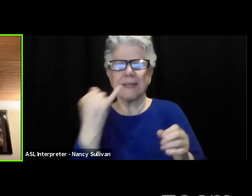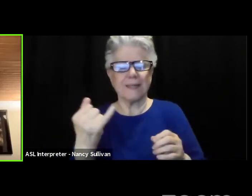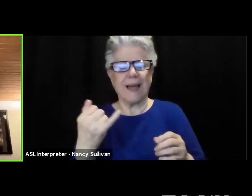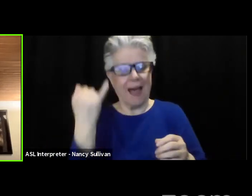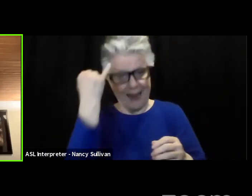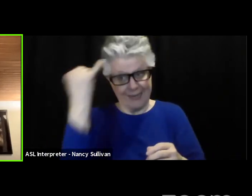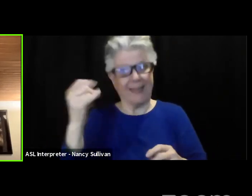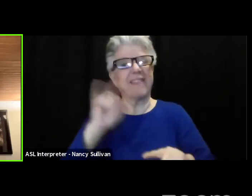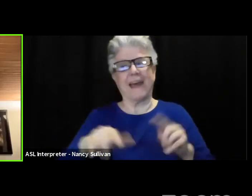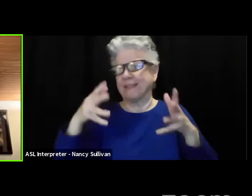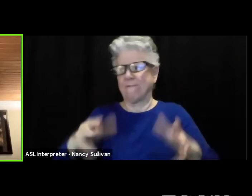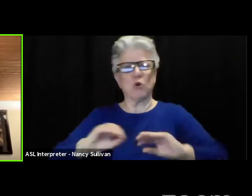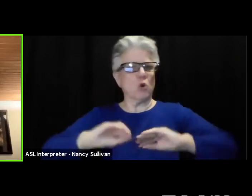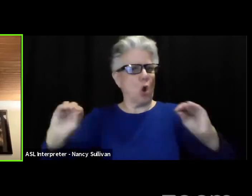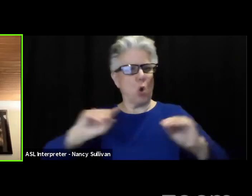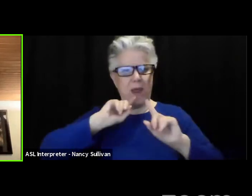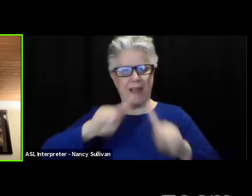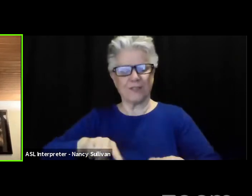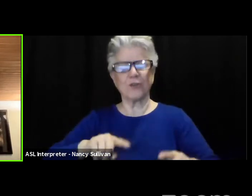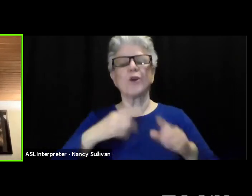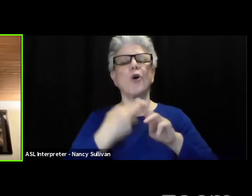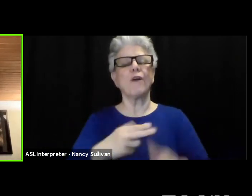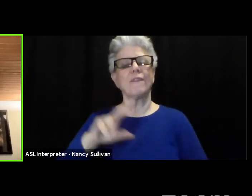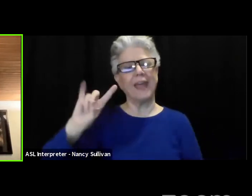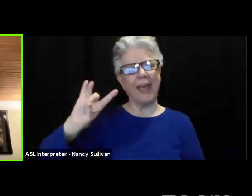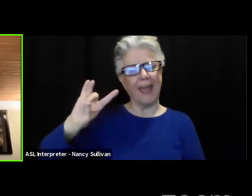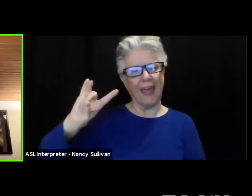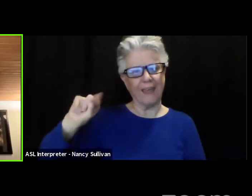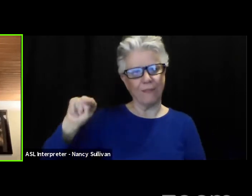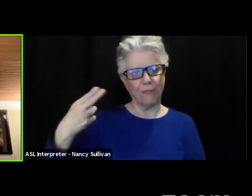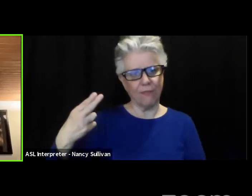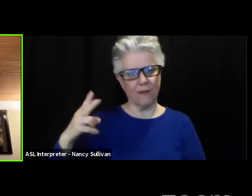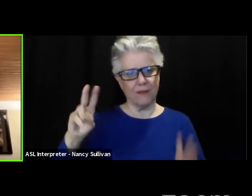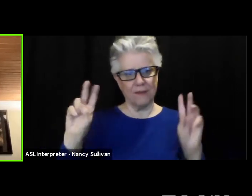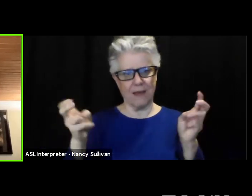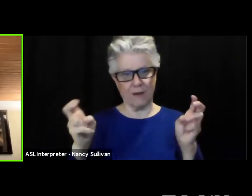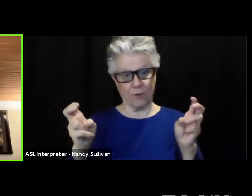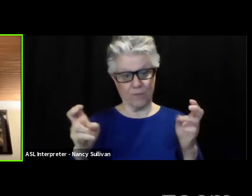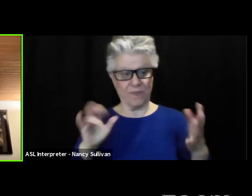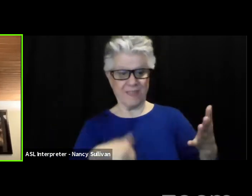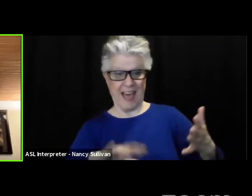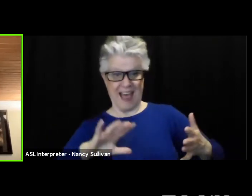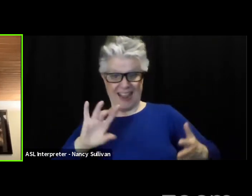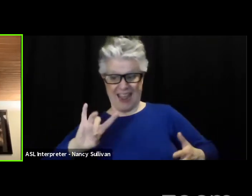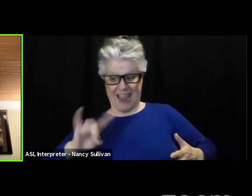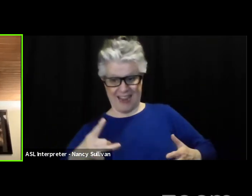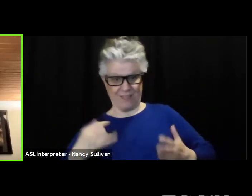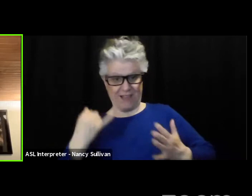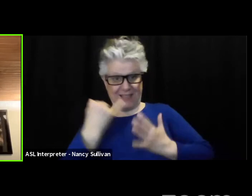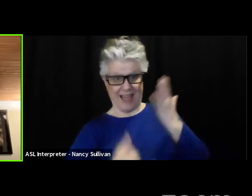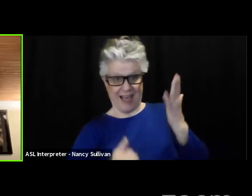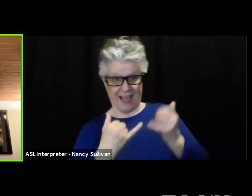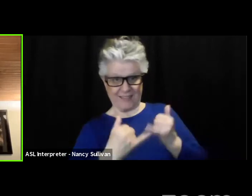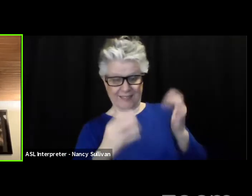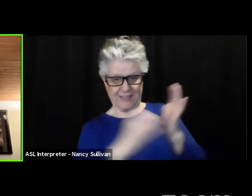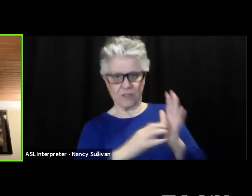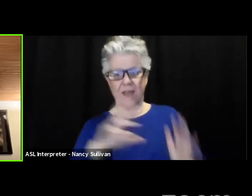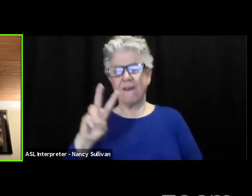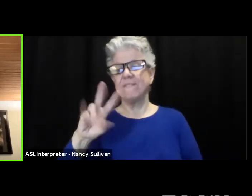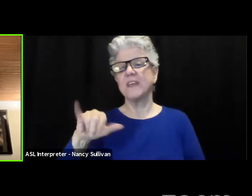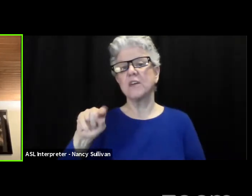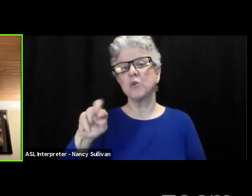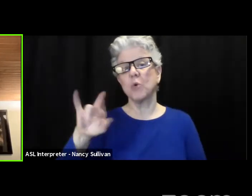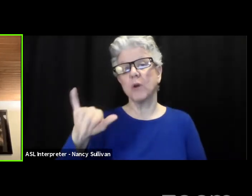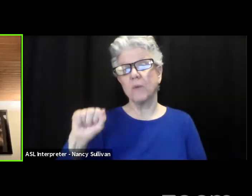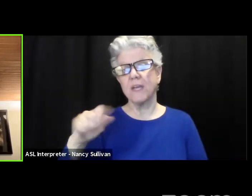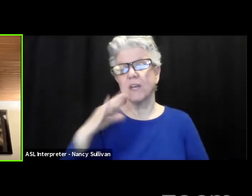unanswered. It's the so-called eighth title. And in that last final section, Vitoria engages the